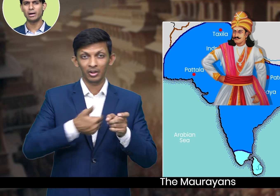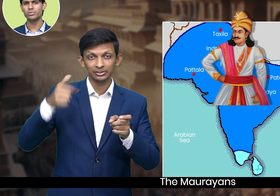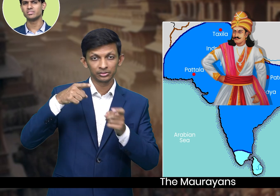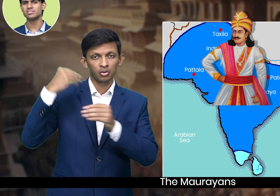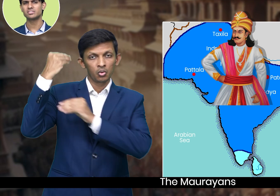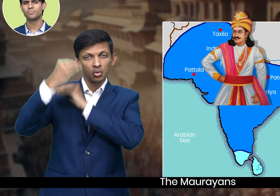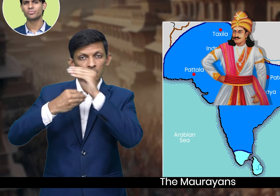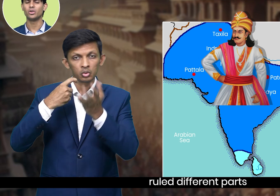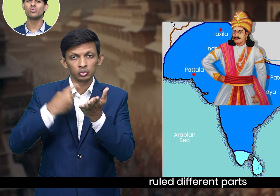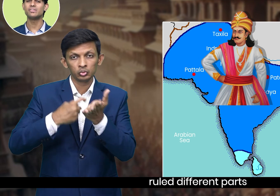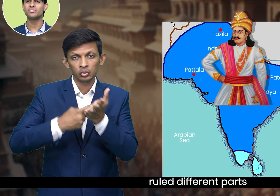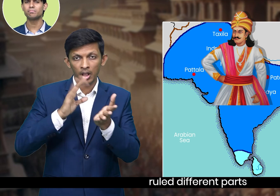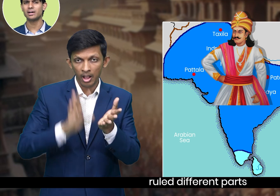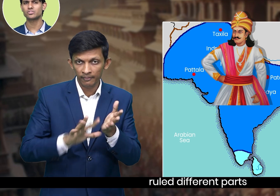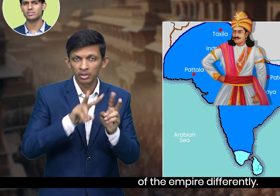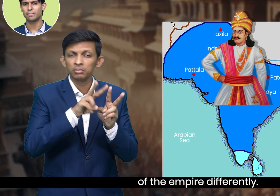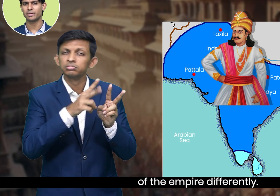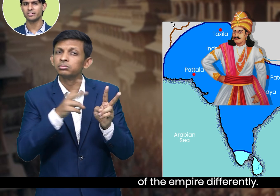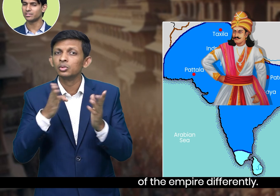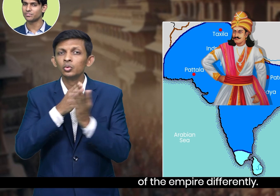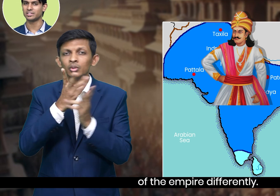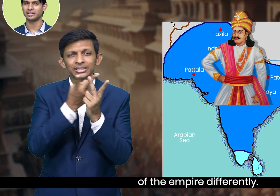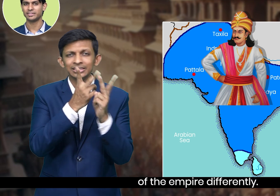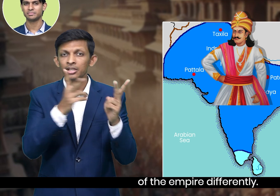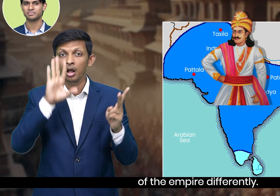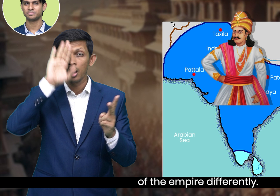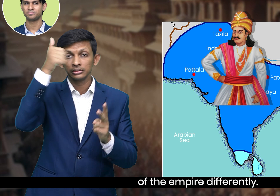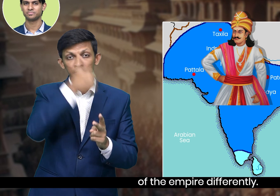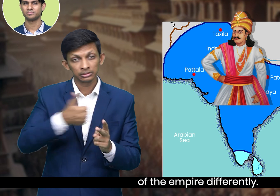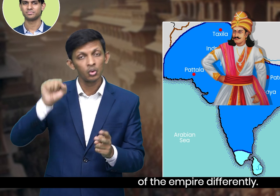The Mauryans ruled different parts of the empire differently.